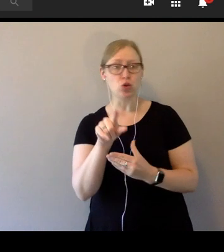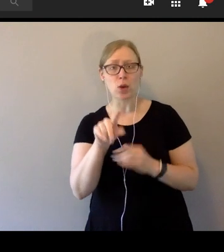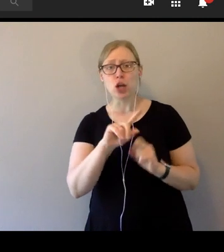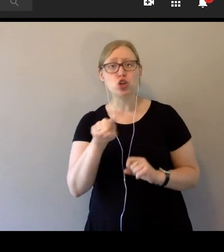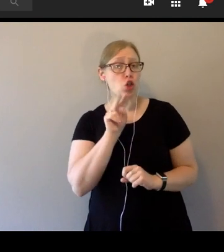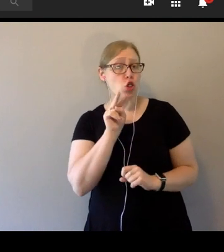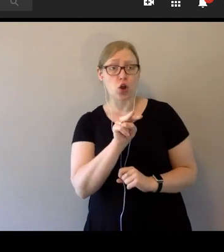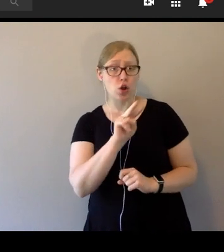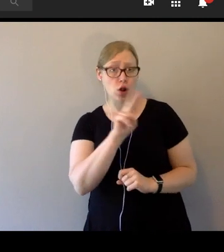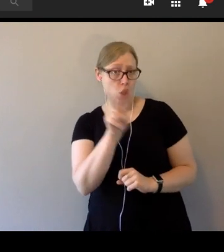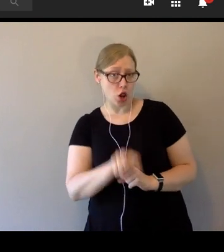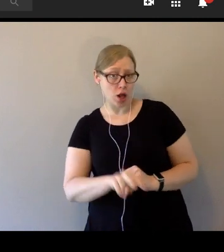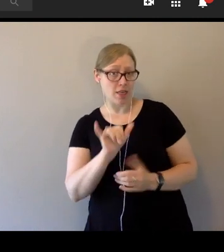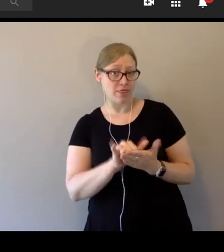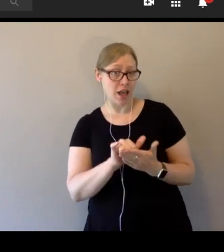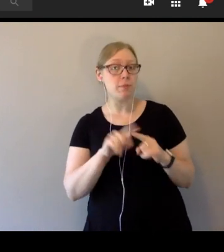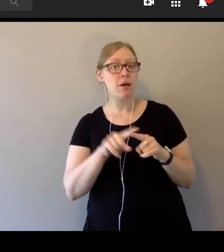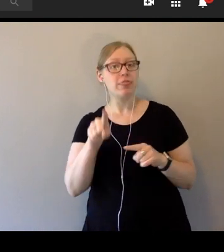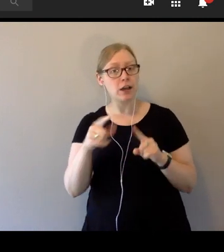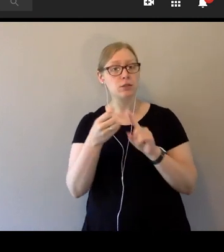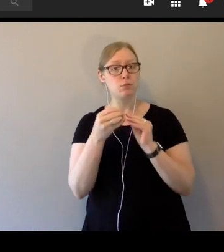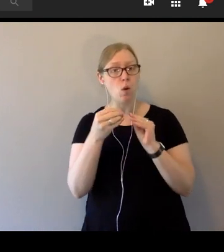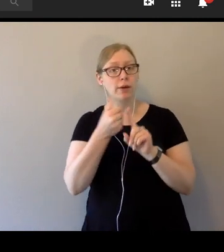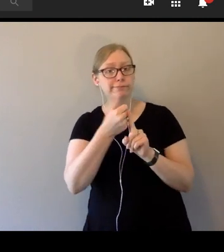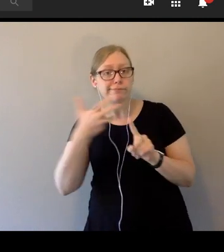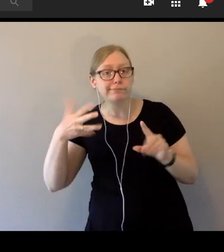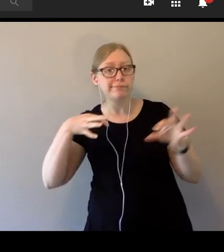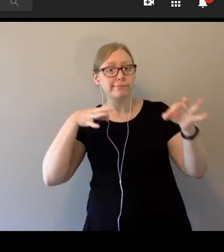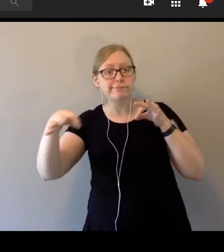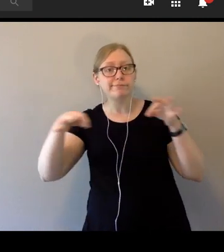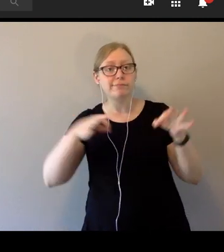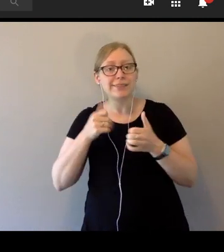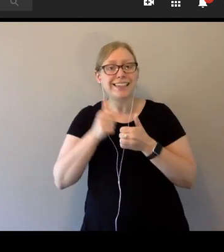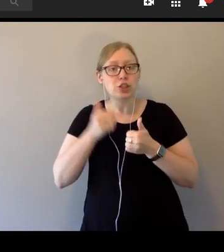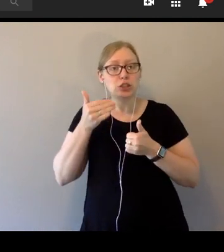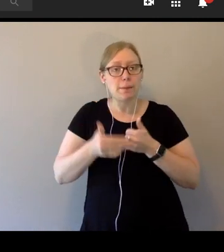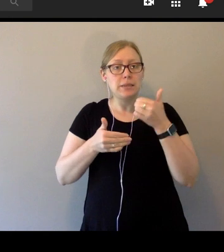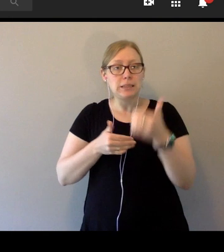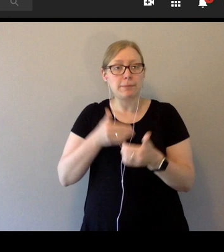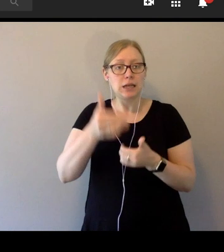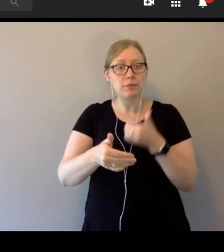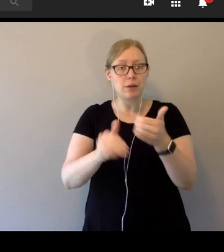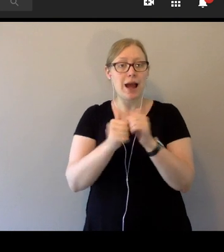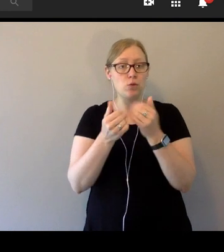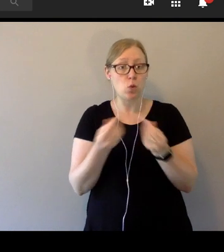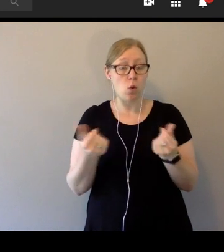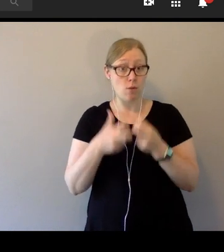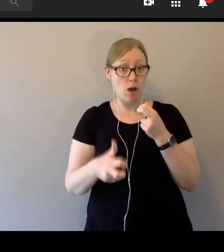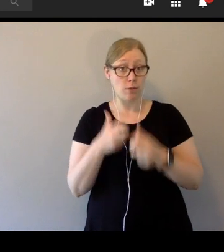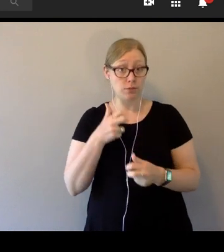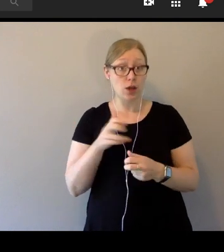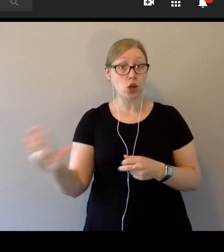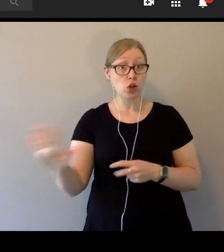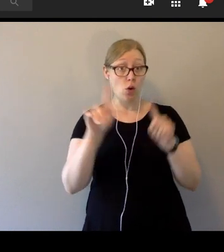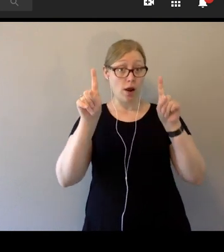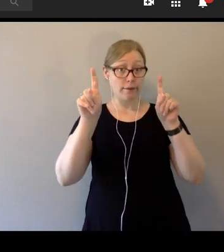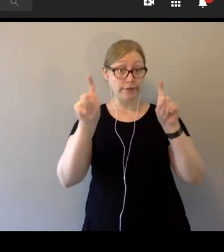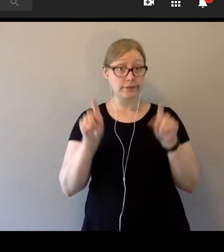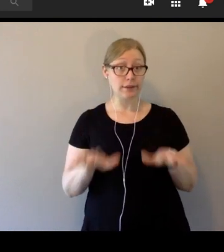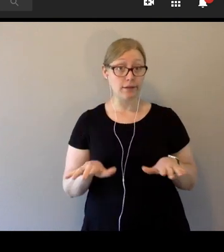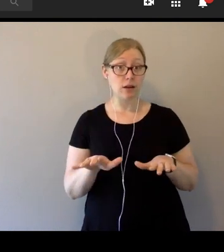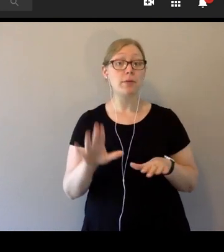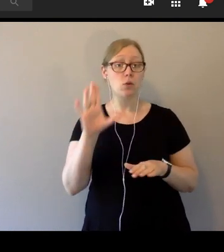as a quick reference. But this will show you step by step how to solve these problems. Your exam will